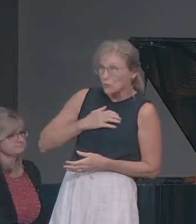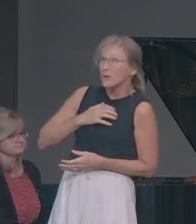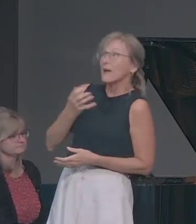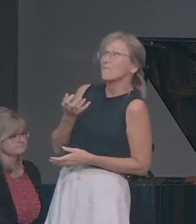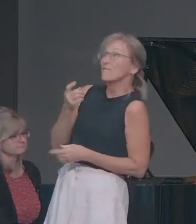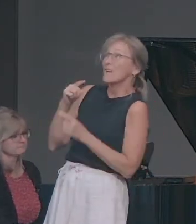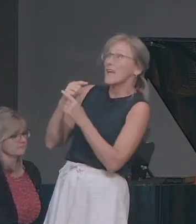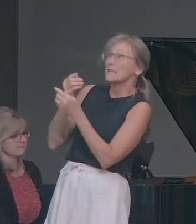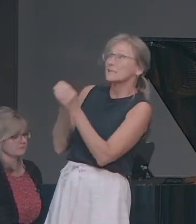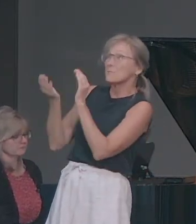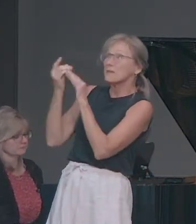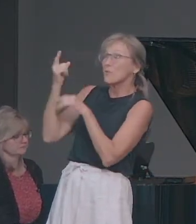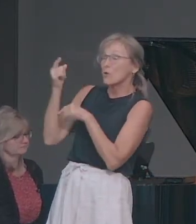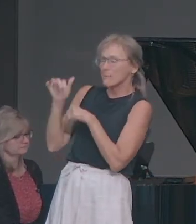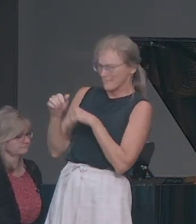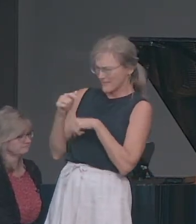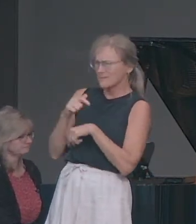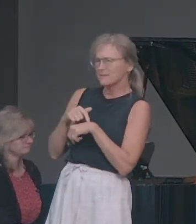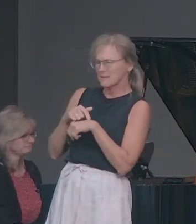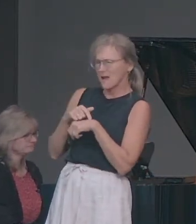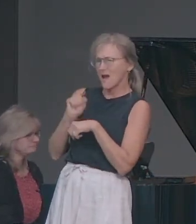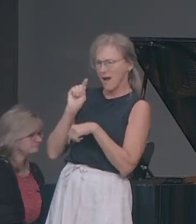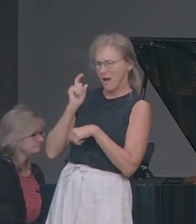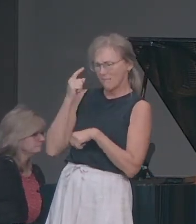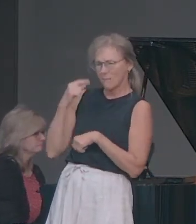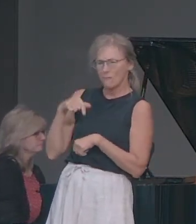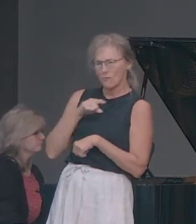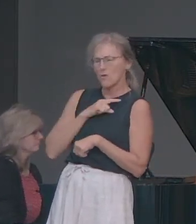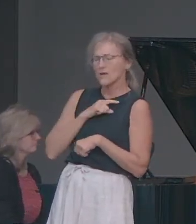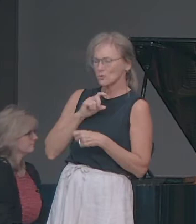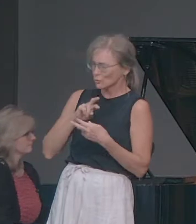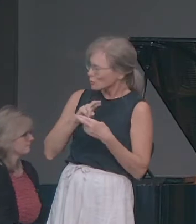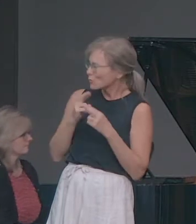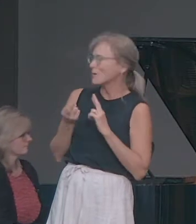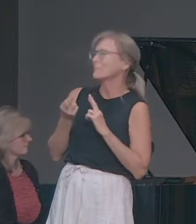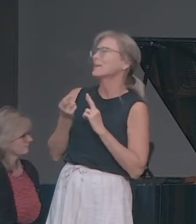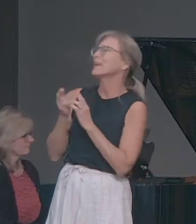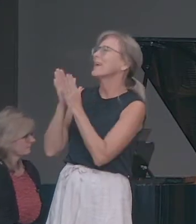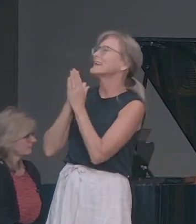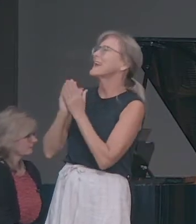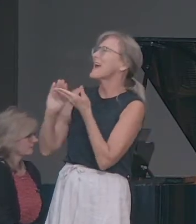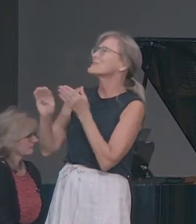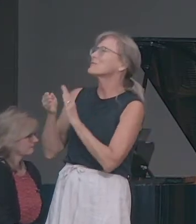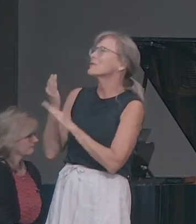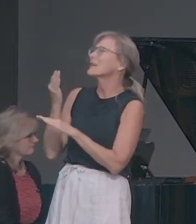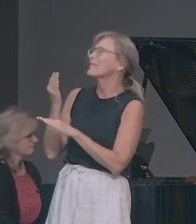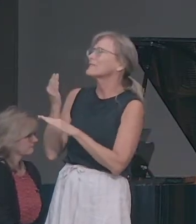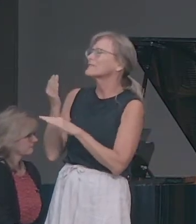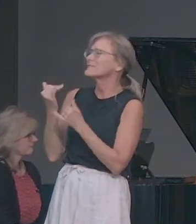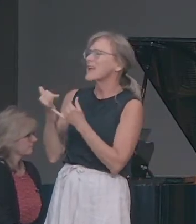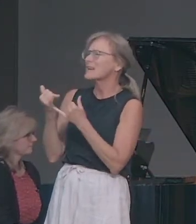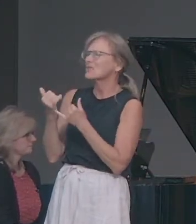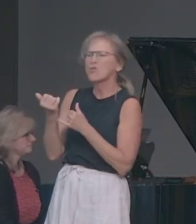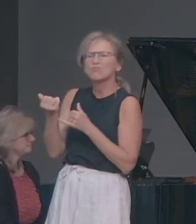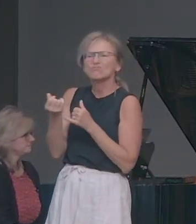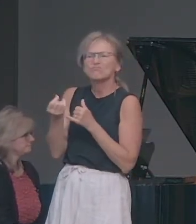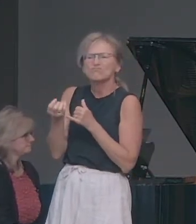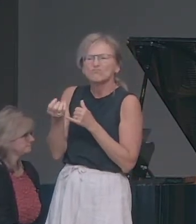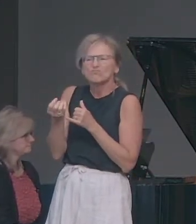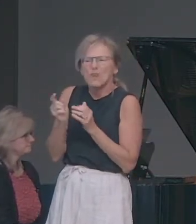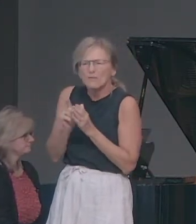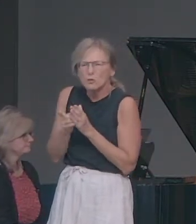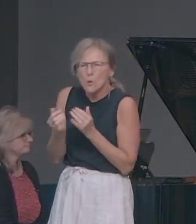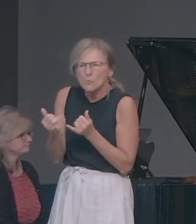God. This is the time to repent of our sin, to come to Christ and find forgiveness. So as the musicians play, just open your